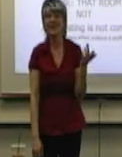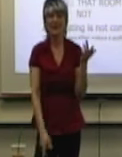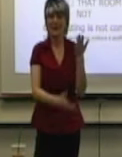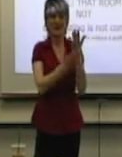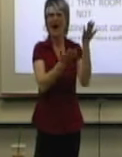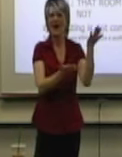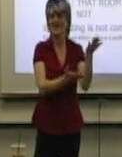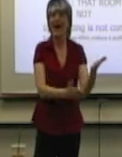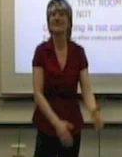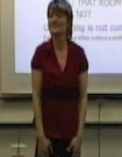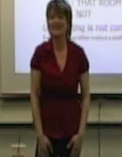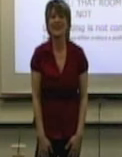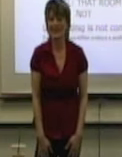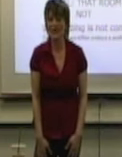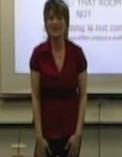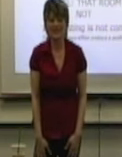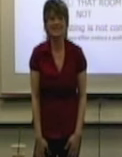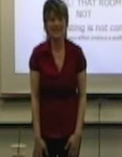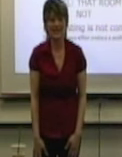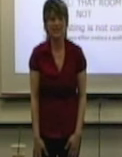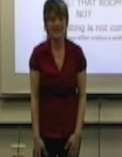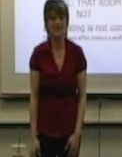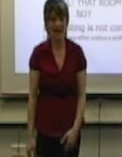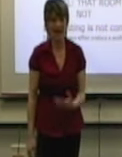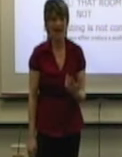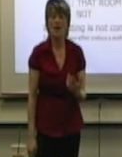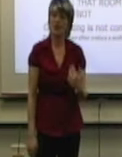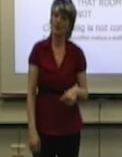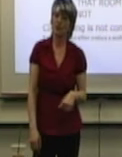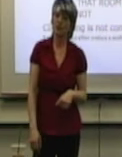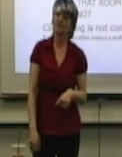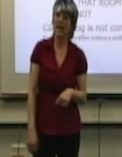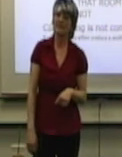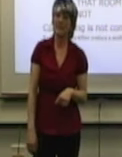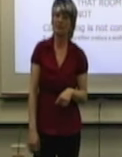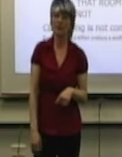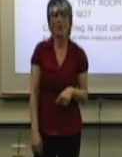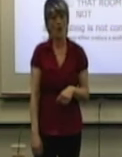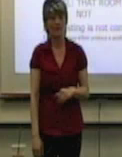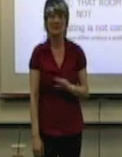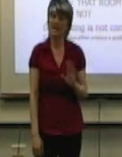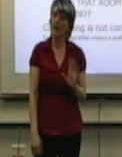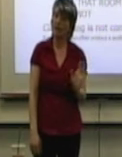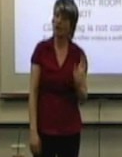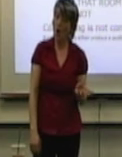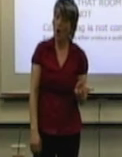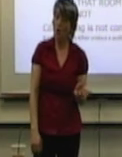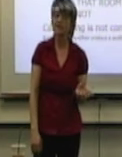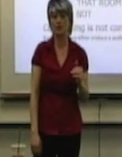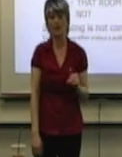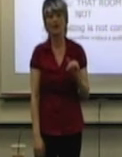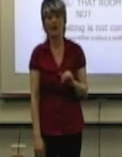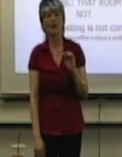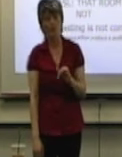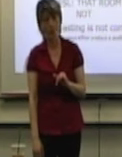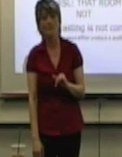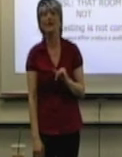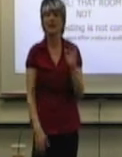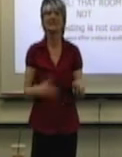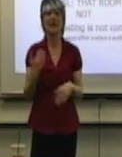We gloss every single thing that we see. We say, this room tends to be warm. It's not really cold, it's really very warm. And we say it